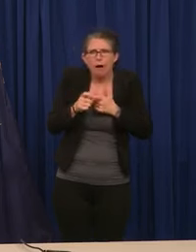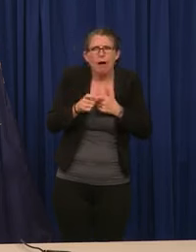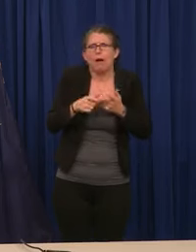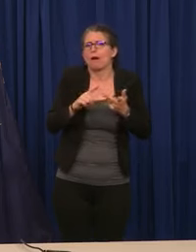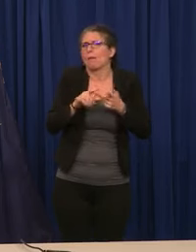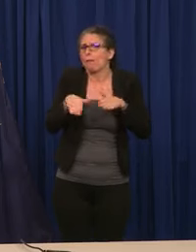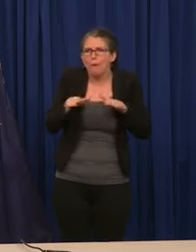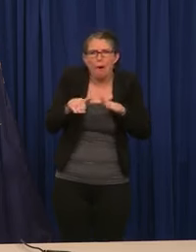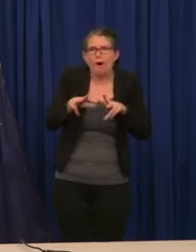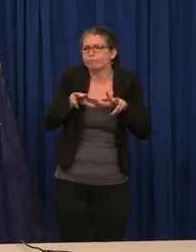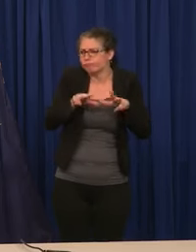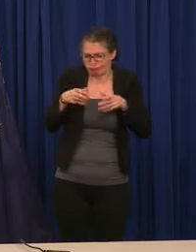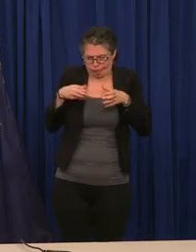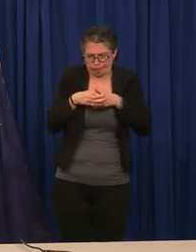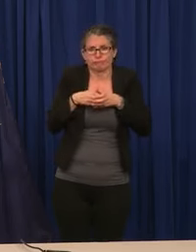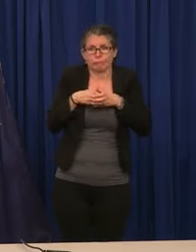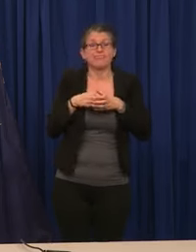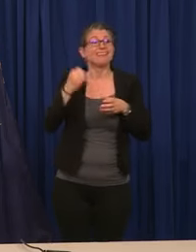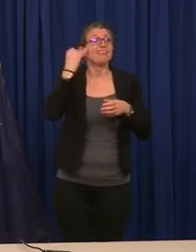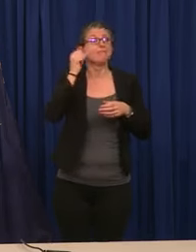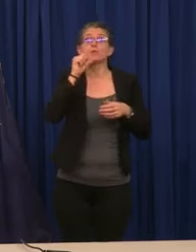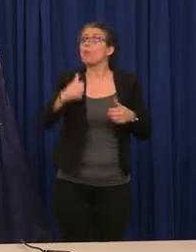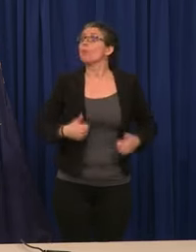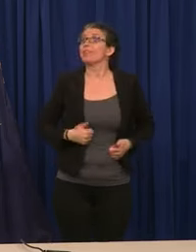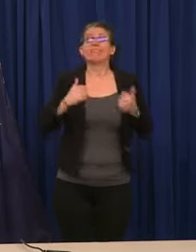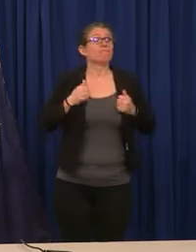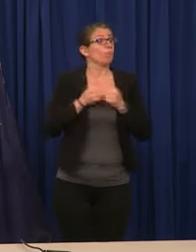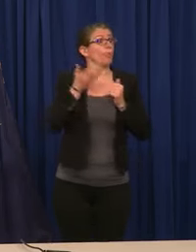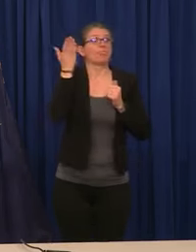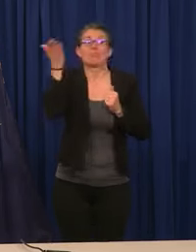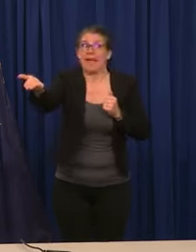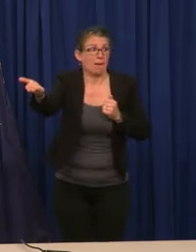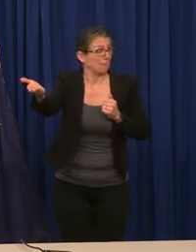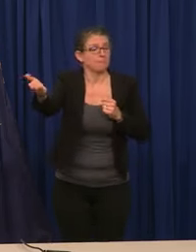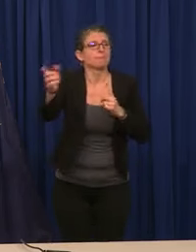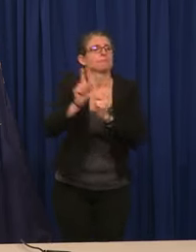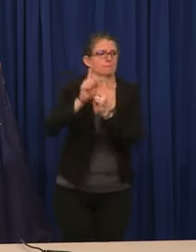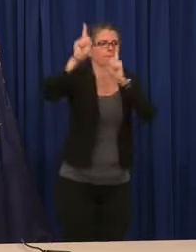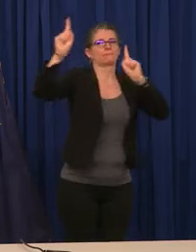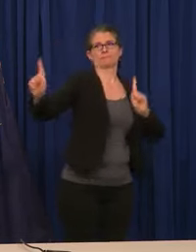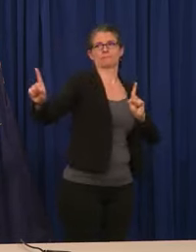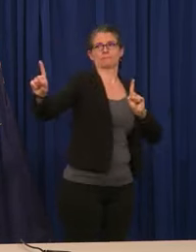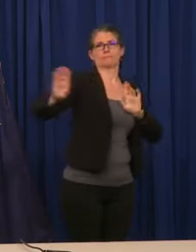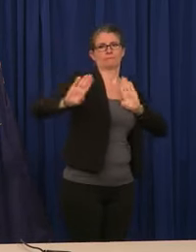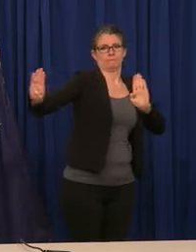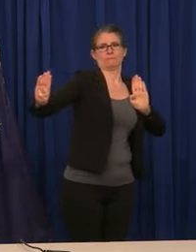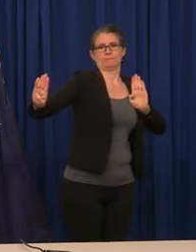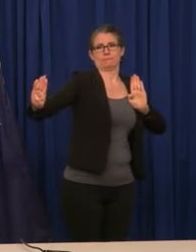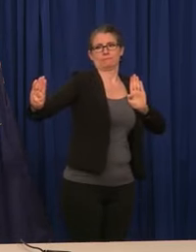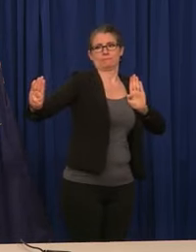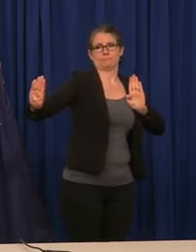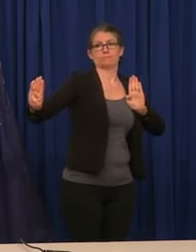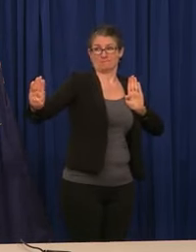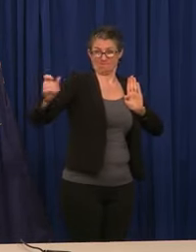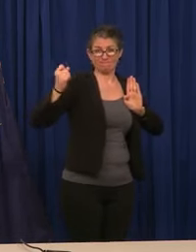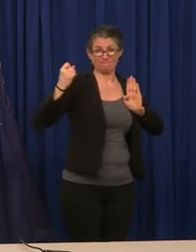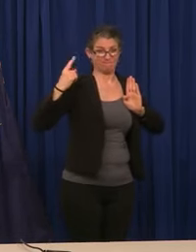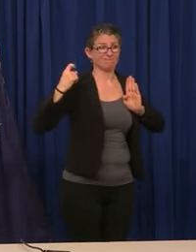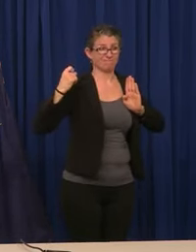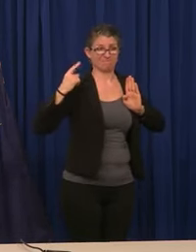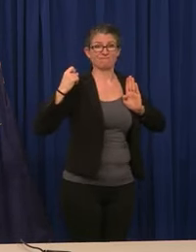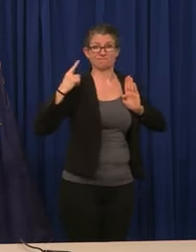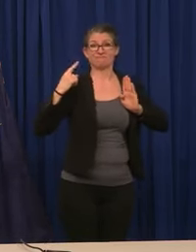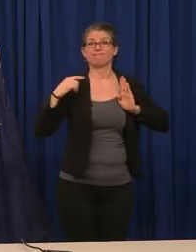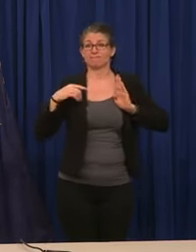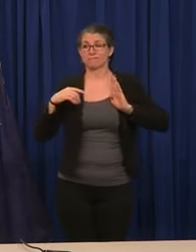And I really do want to emphasize that physical distance piece. Right now, in the absence of a biomedical vaccine,